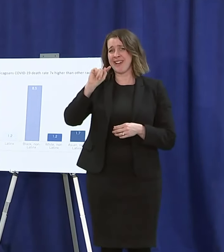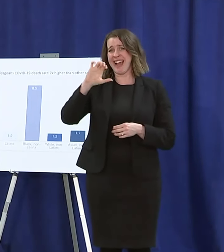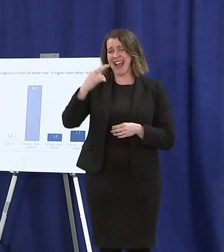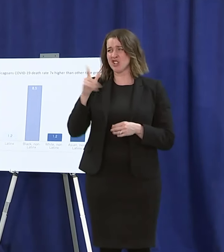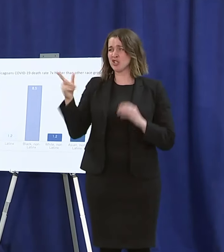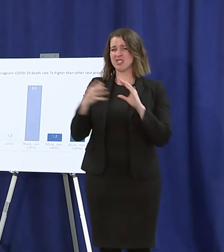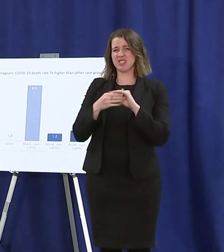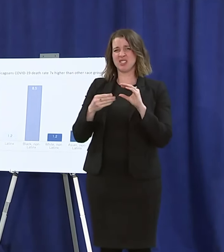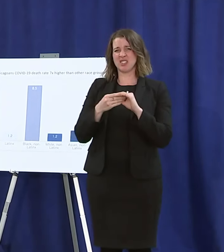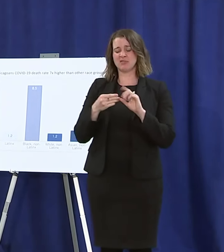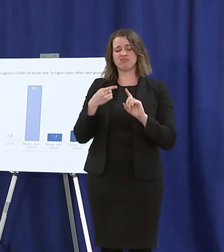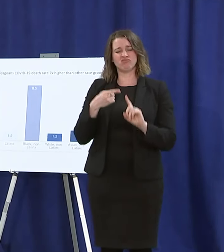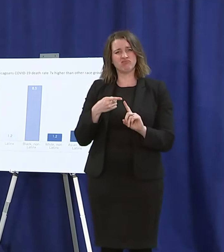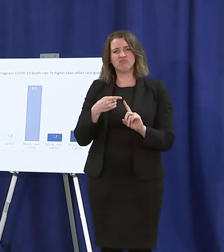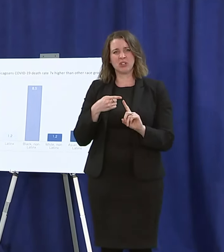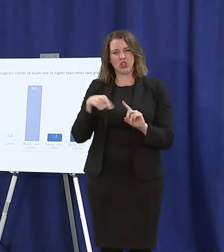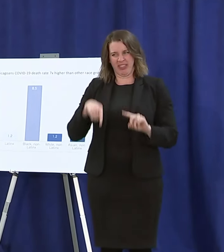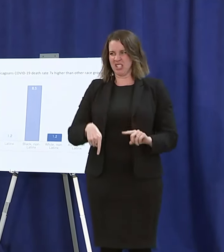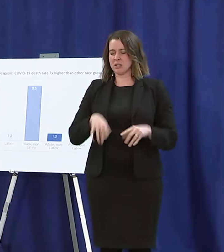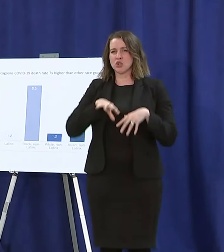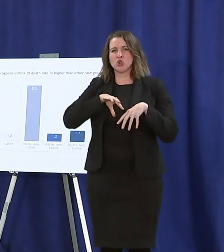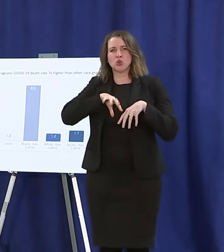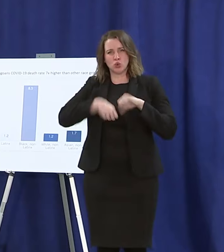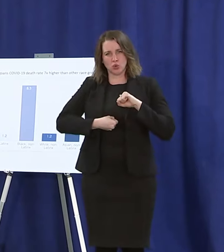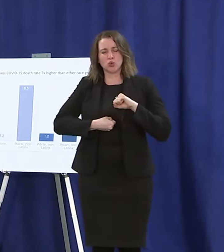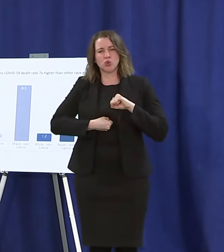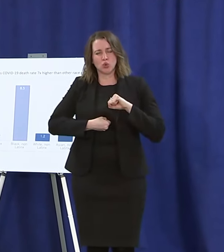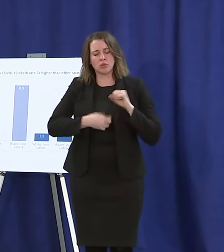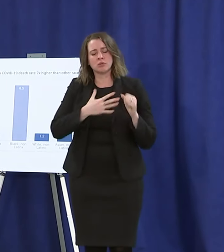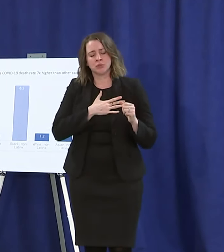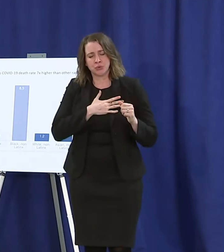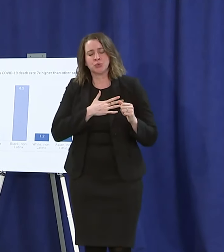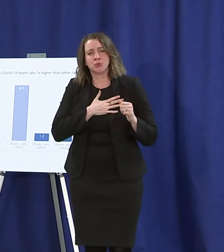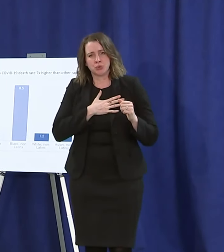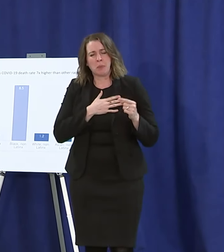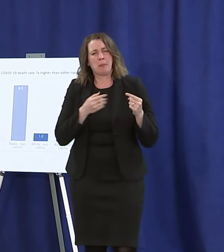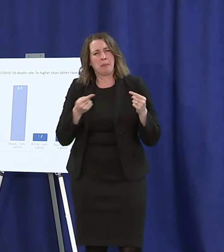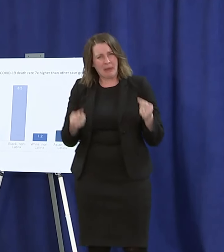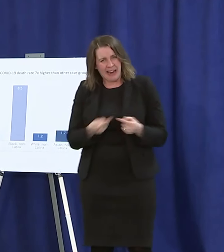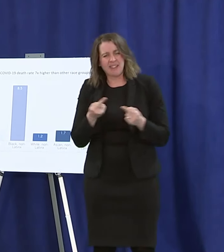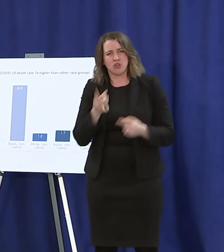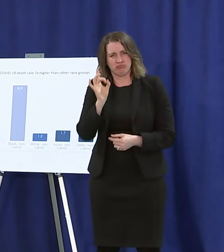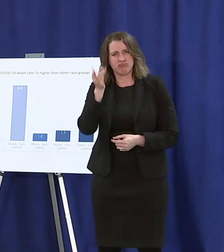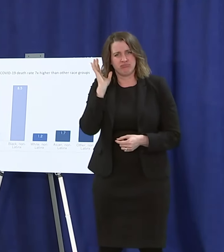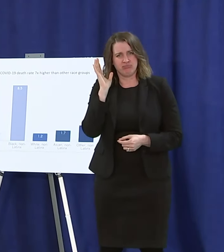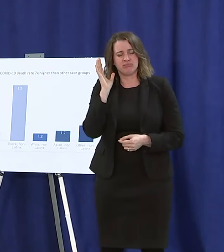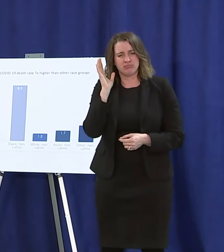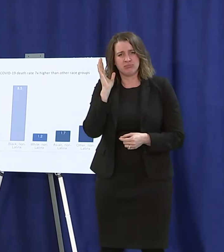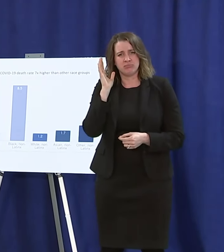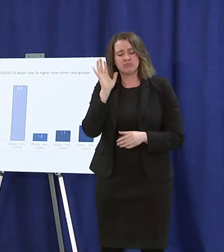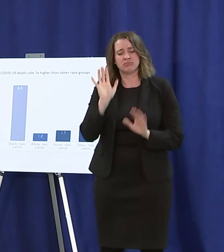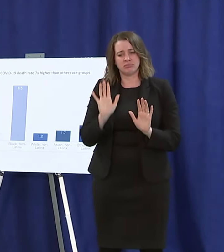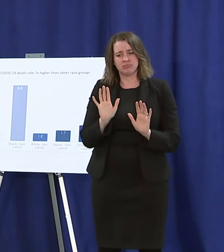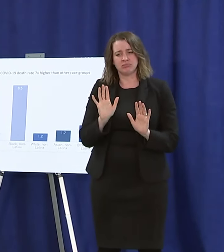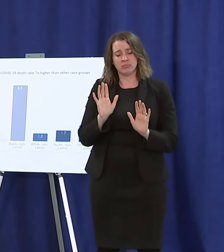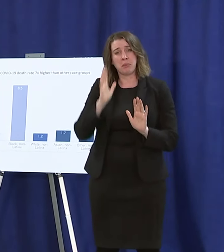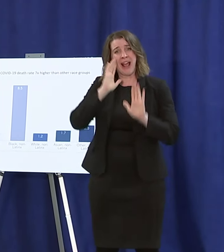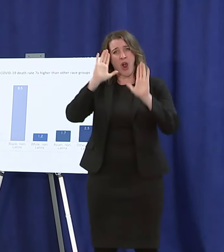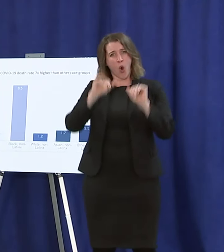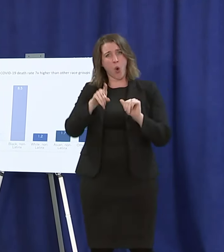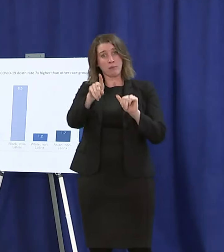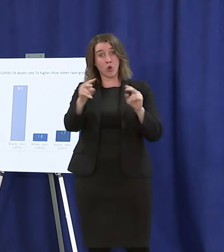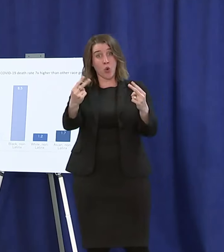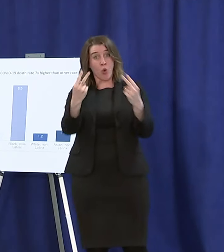painful. This is pain. But what I hope you see from the passion that we are exhibiting here